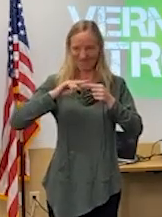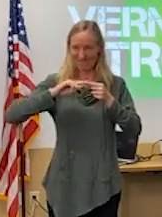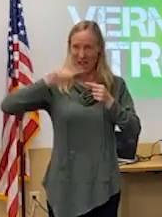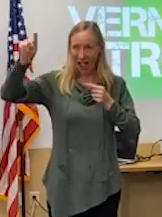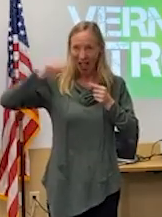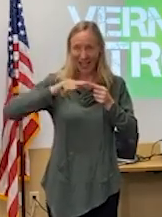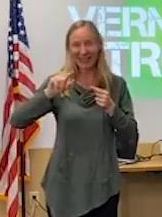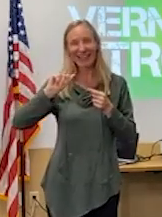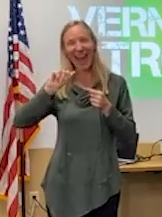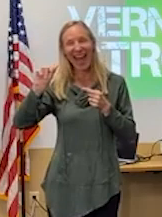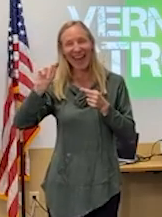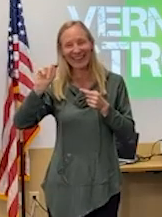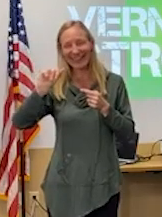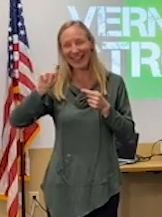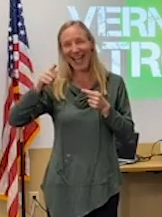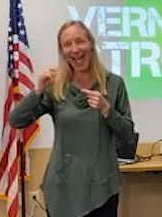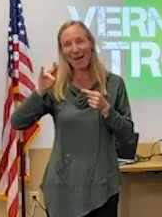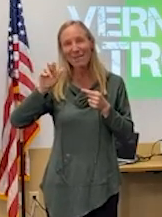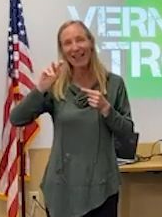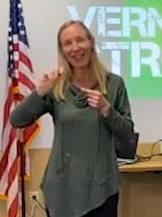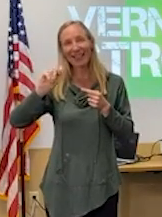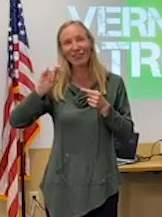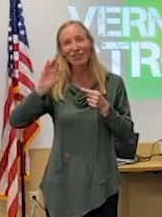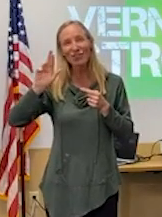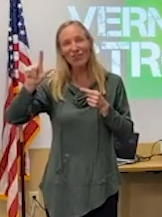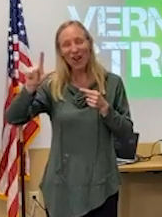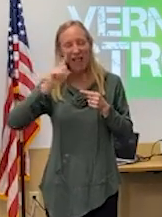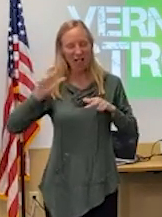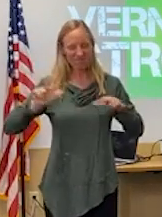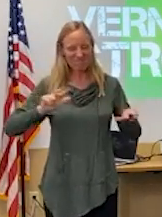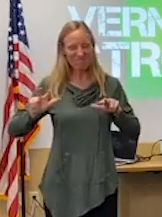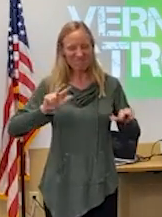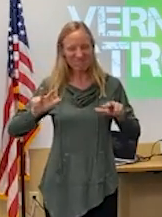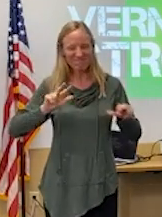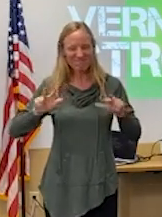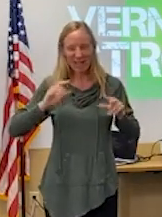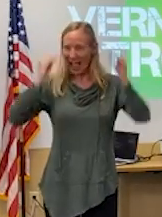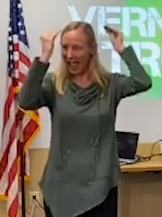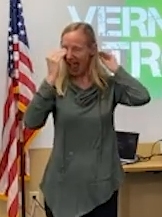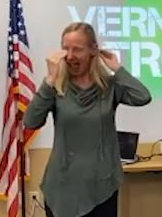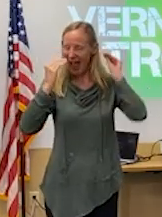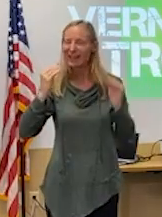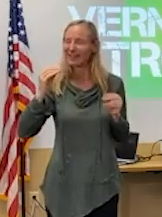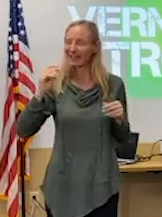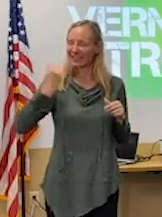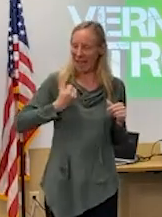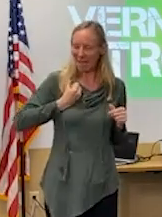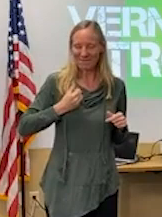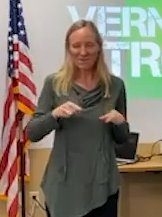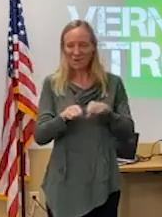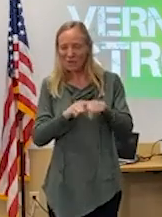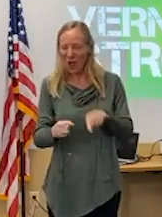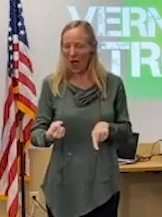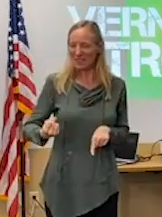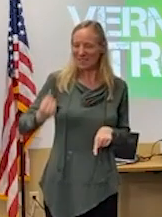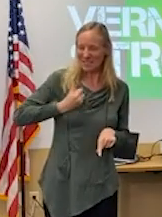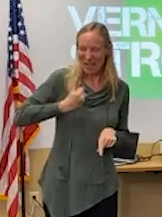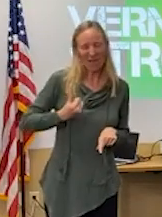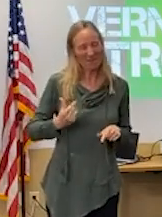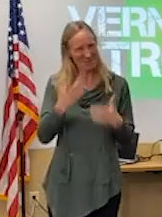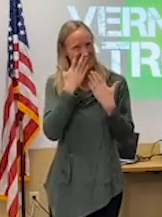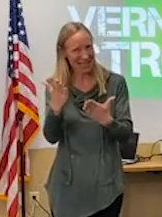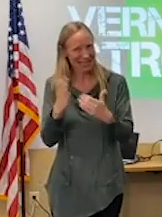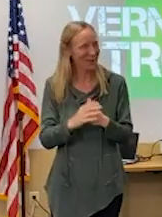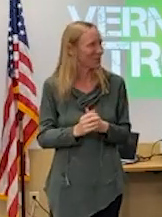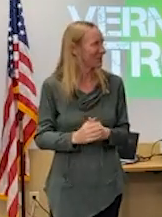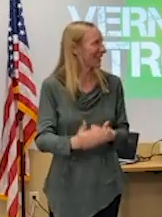thing. But saying, I looked down at my feet or I looked at my hat and I saw darn tough. So thank you. So thank you to the governor and his team, specifically